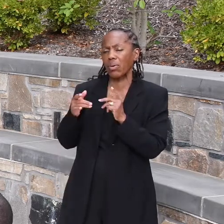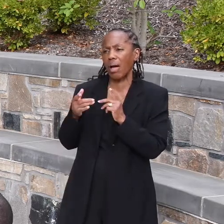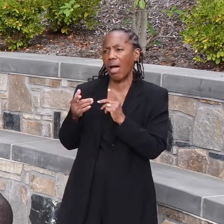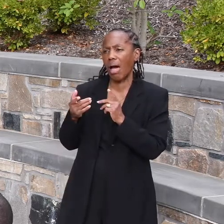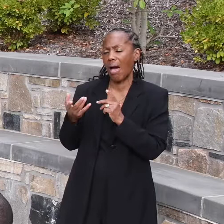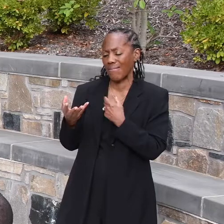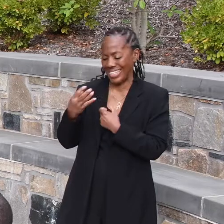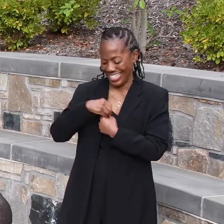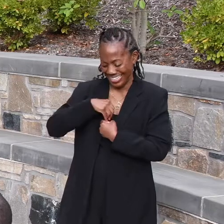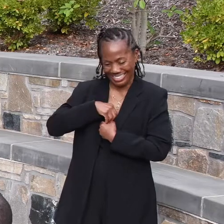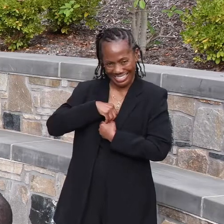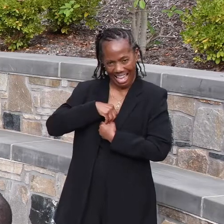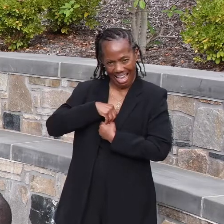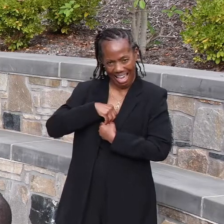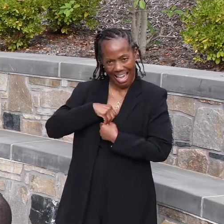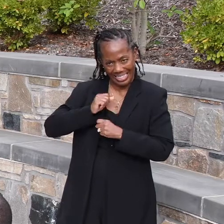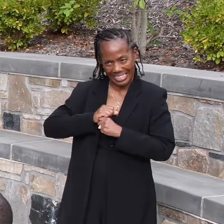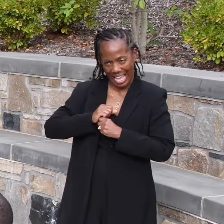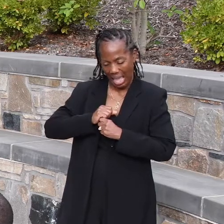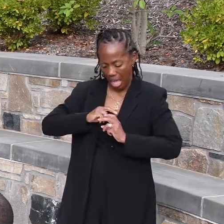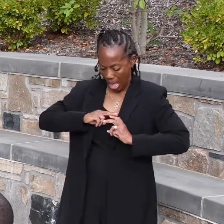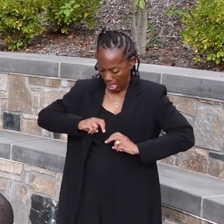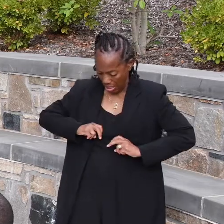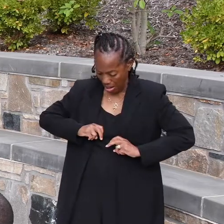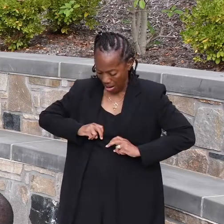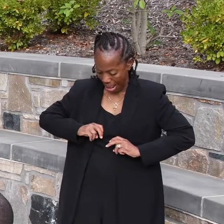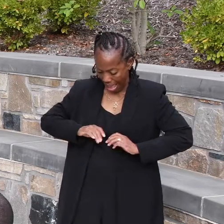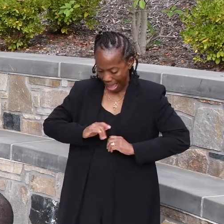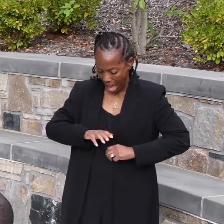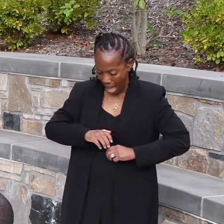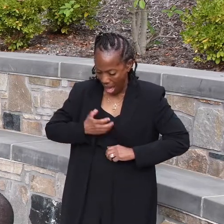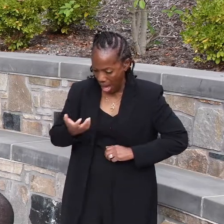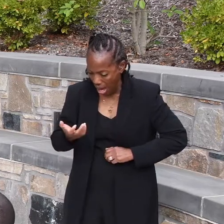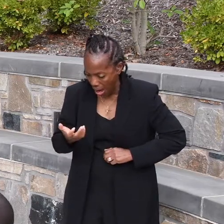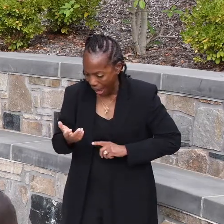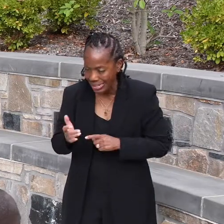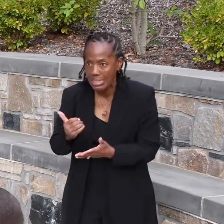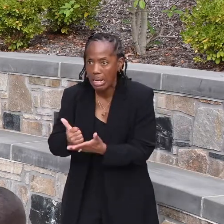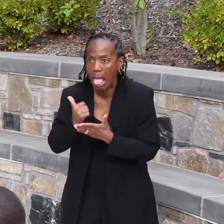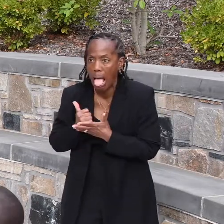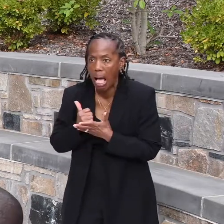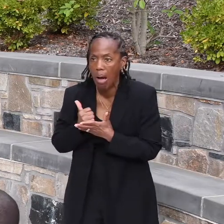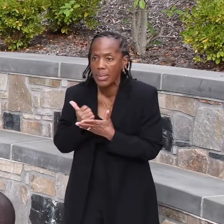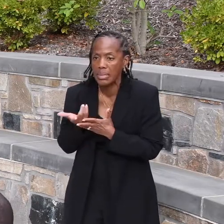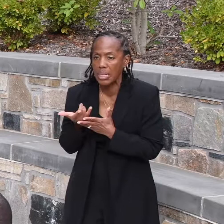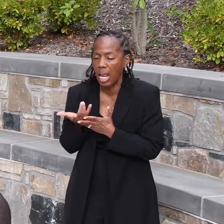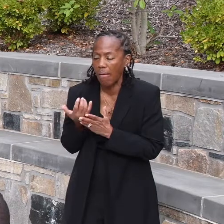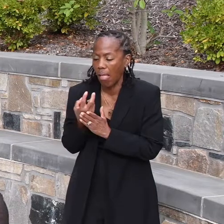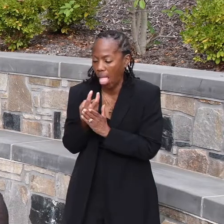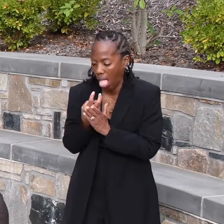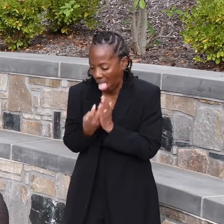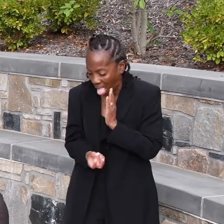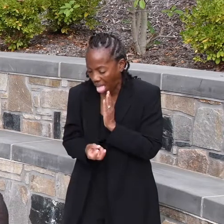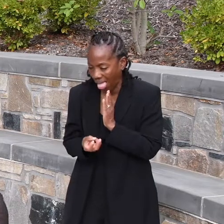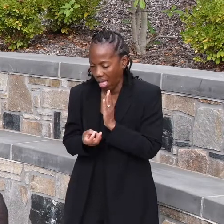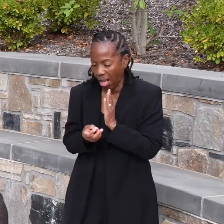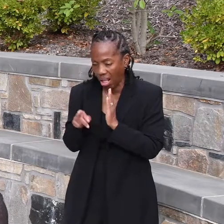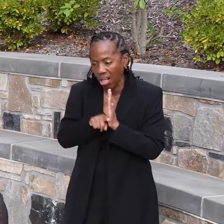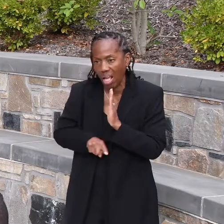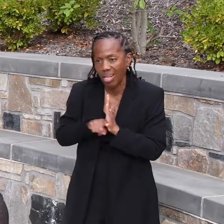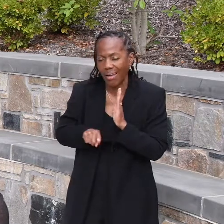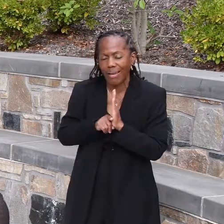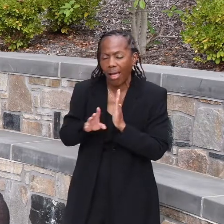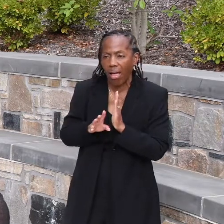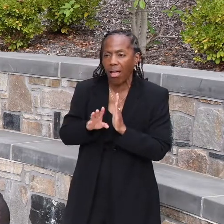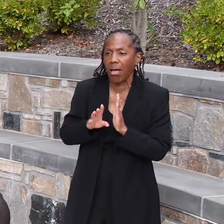inside them the ability to learn where to reach out for help rather than sink into their own issues. They live in systems